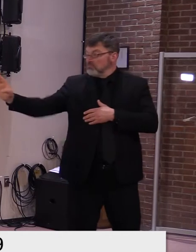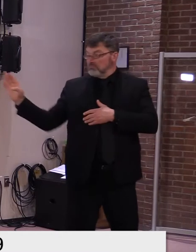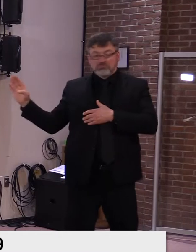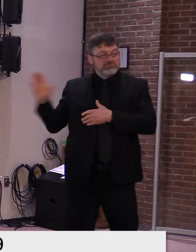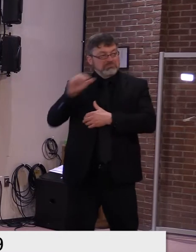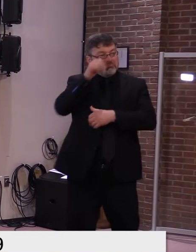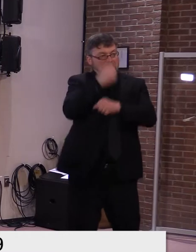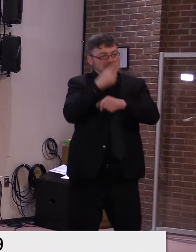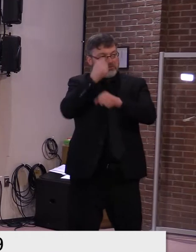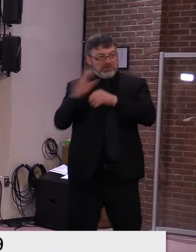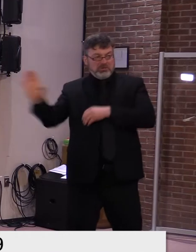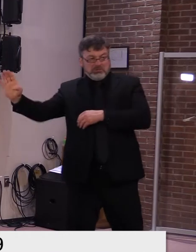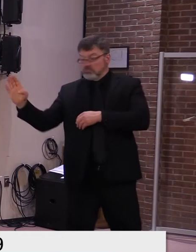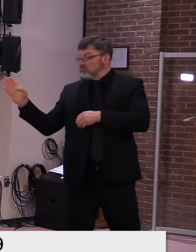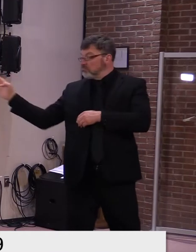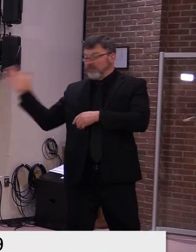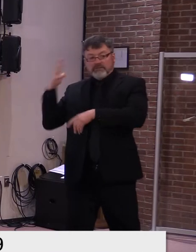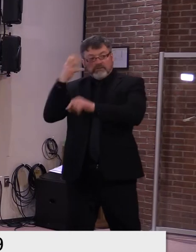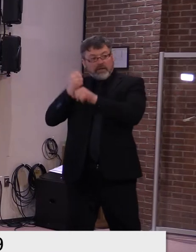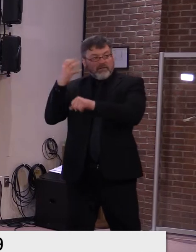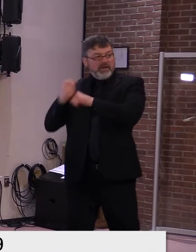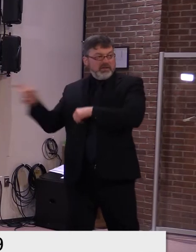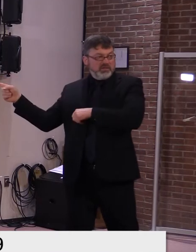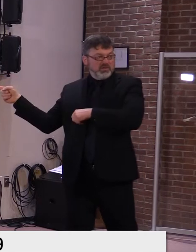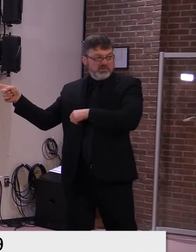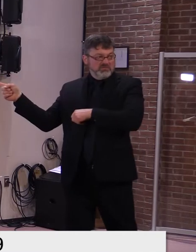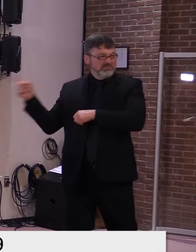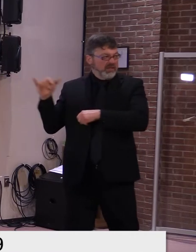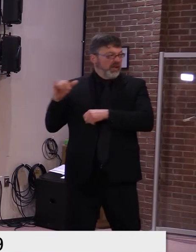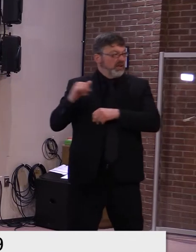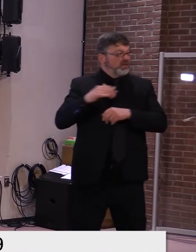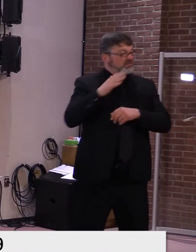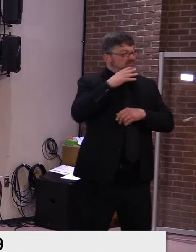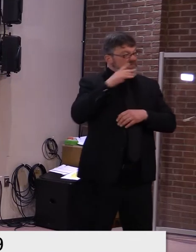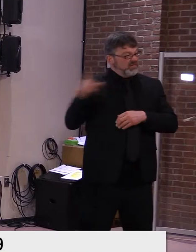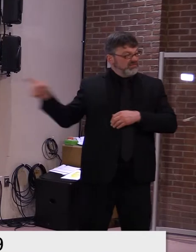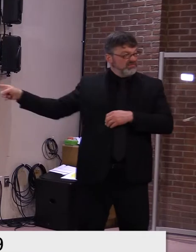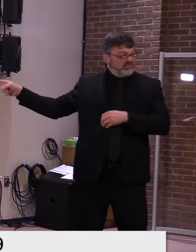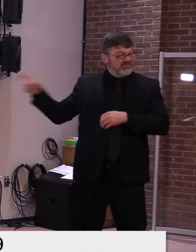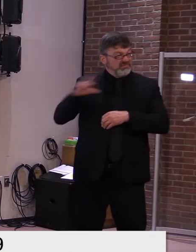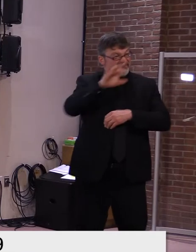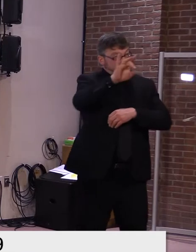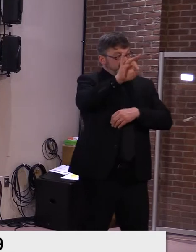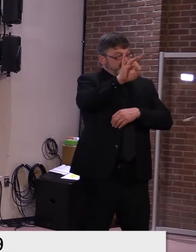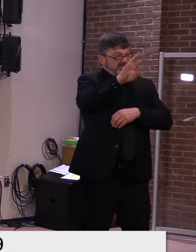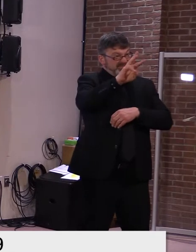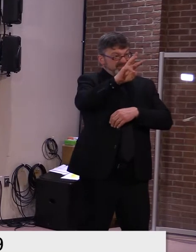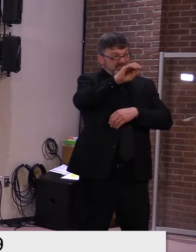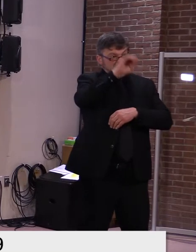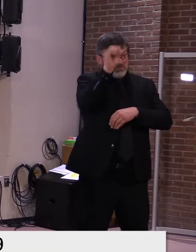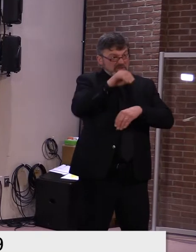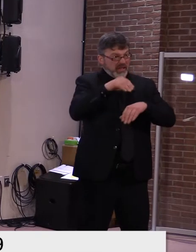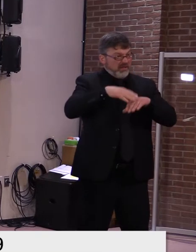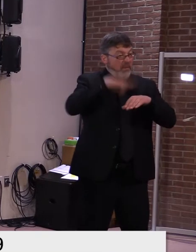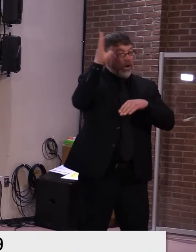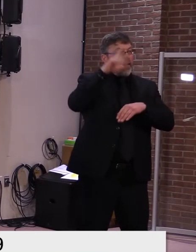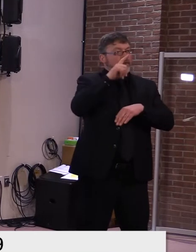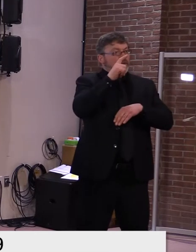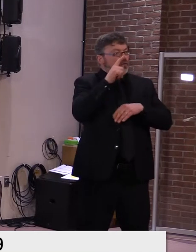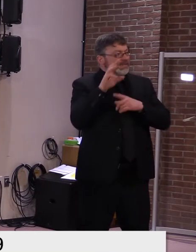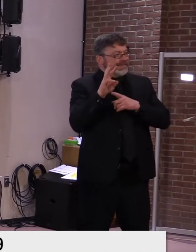bands. 86% of 75 and older have been vaccinated, as well